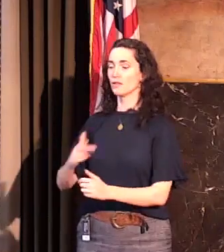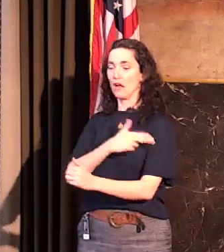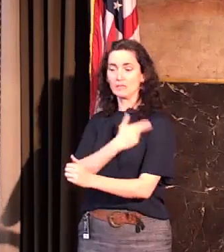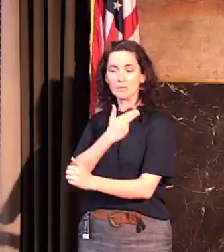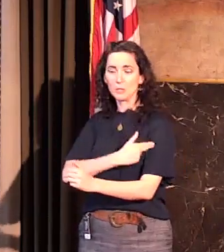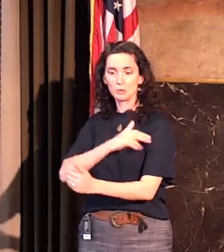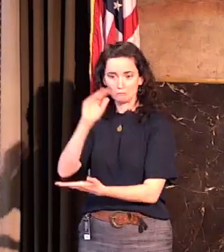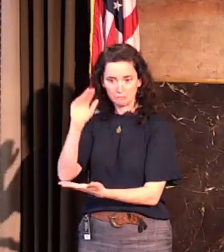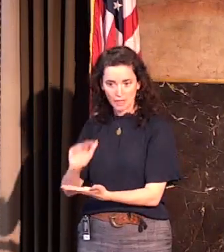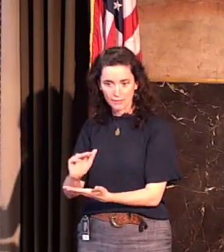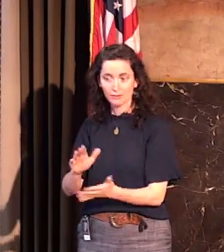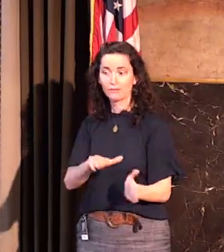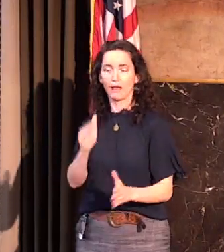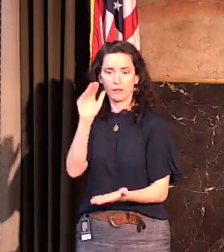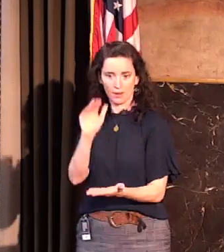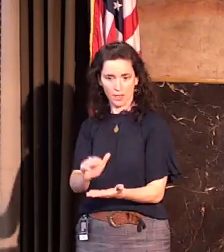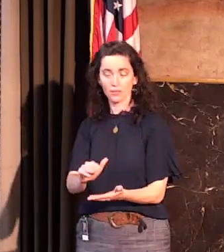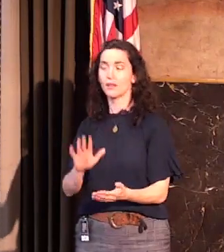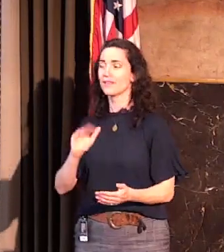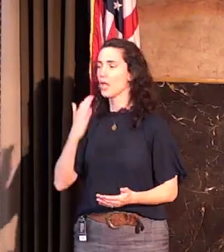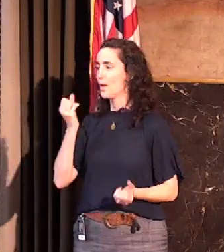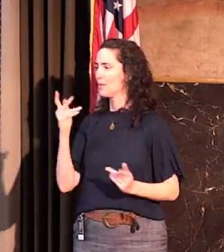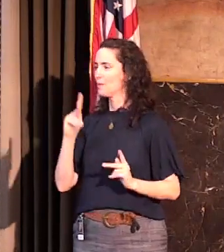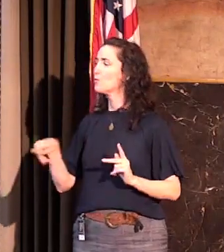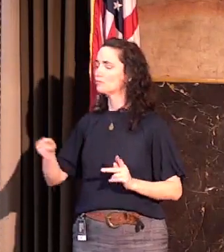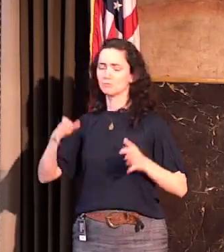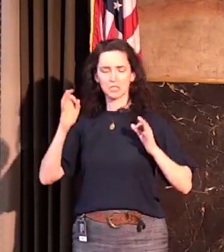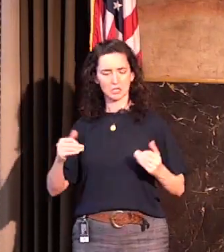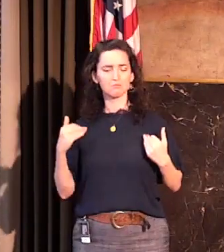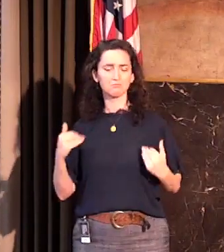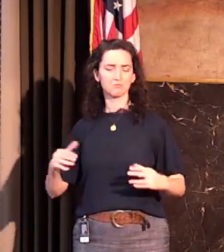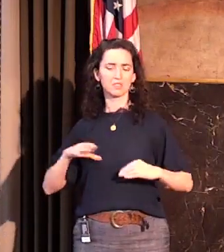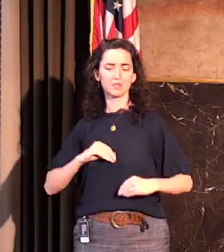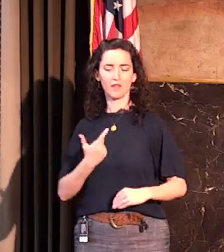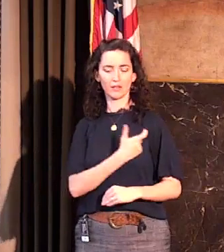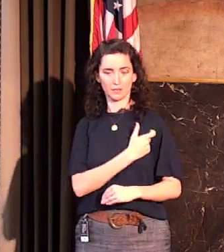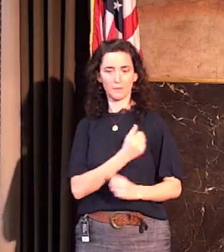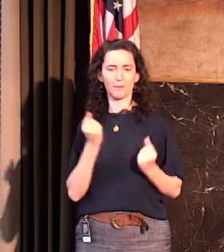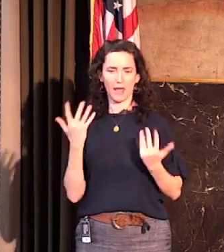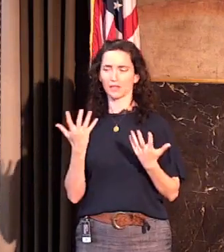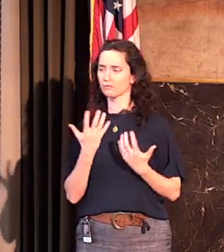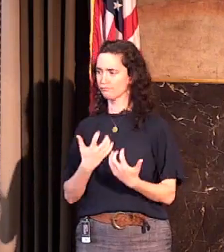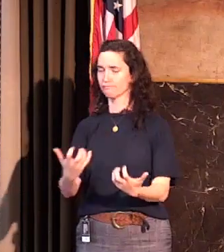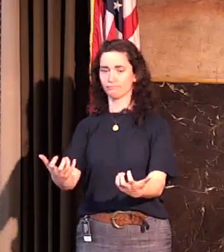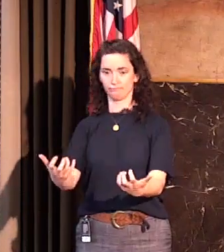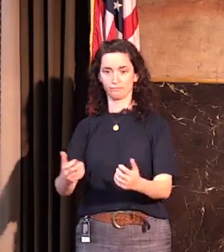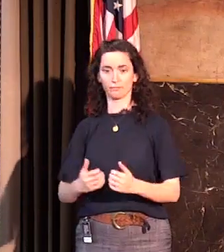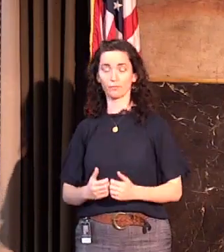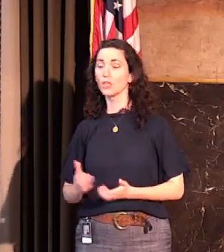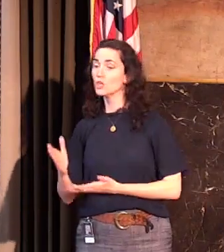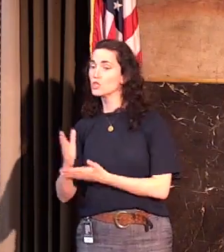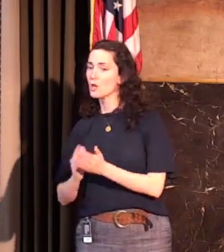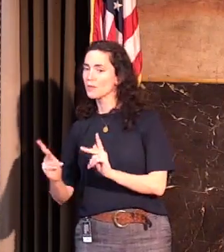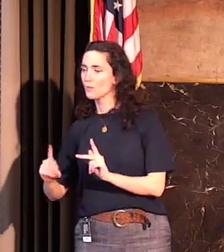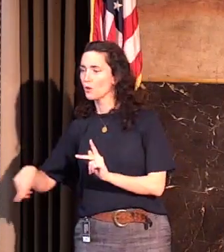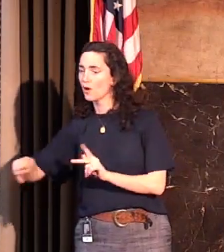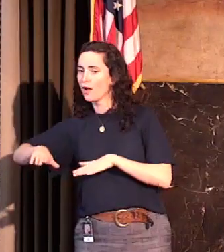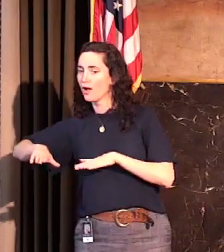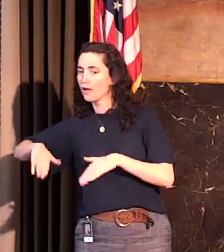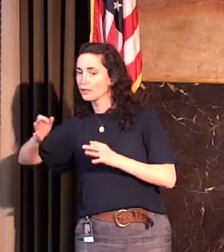And that is why so many people have chosen lately to get vaccinated, and why those people who have not yet made that